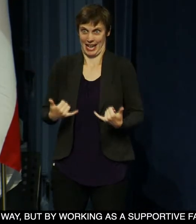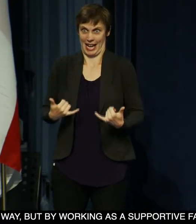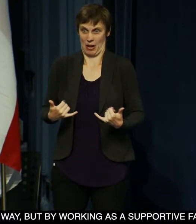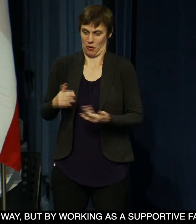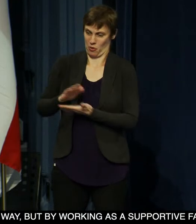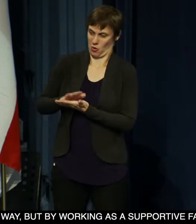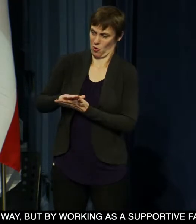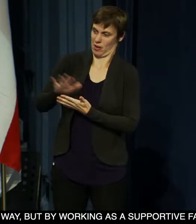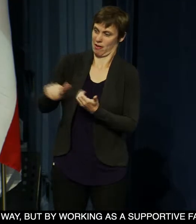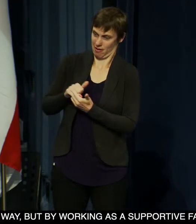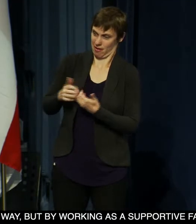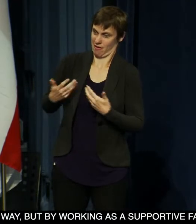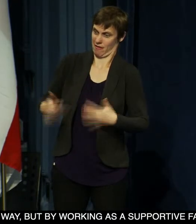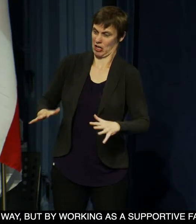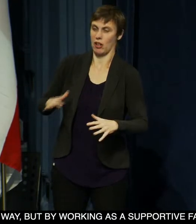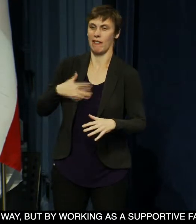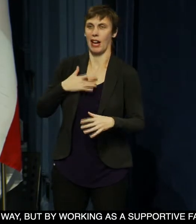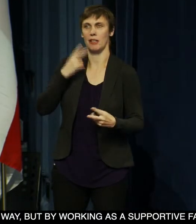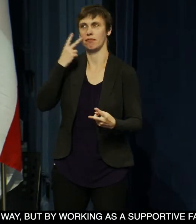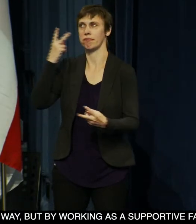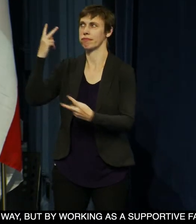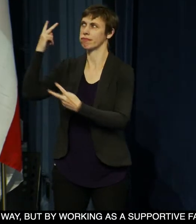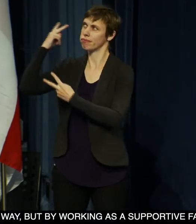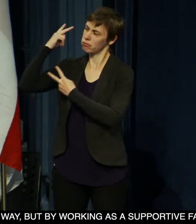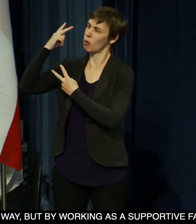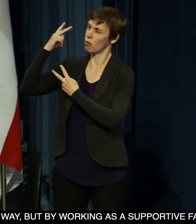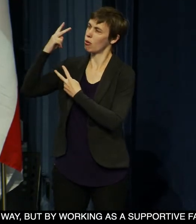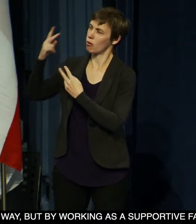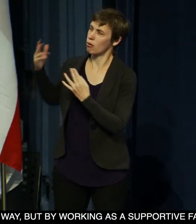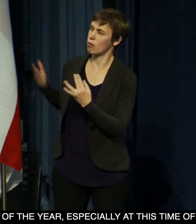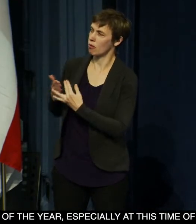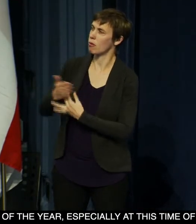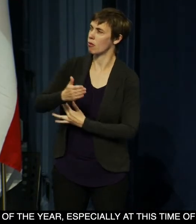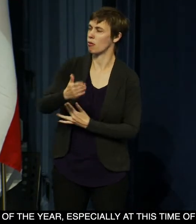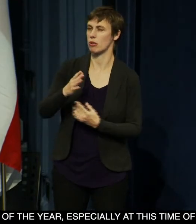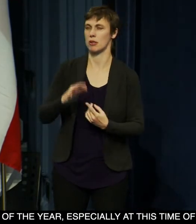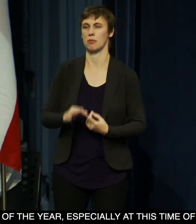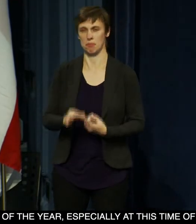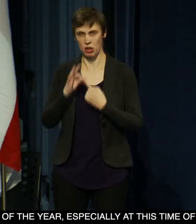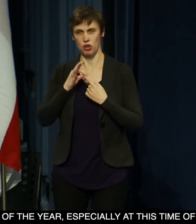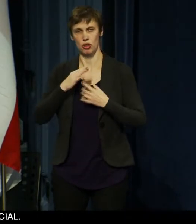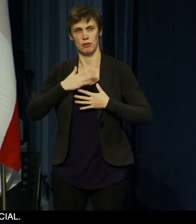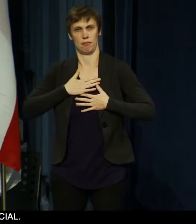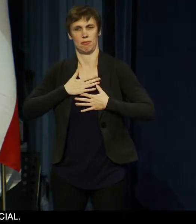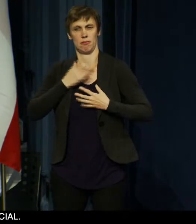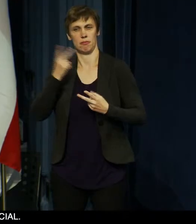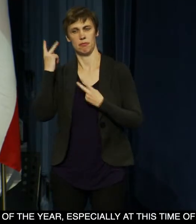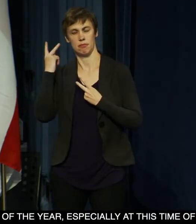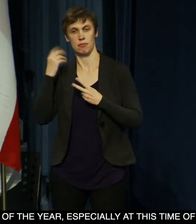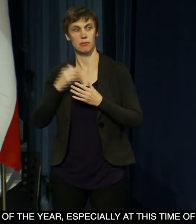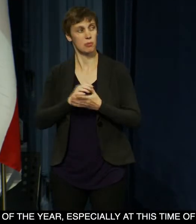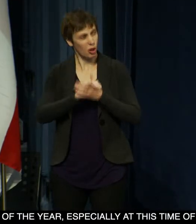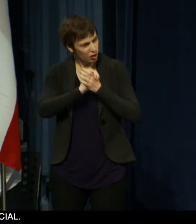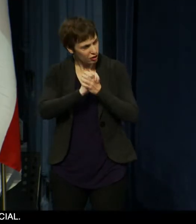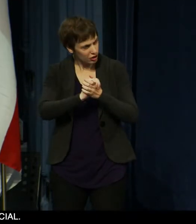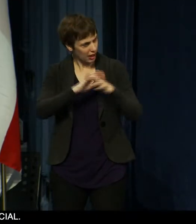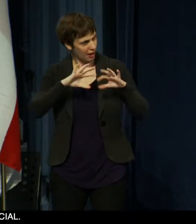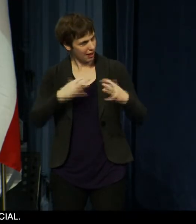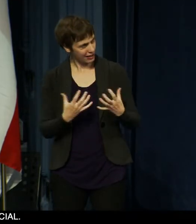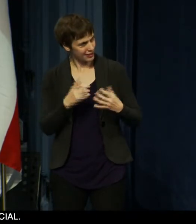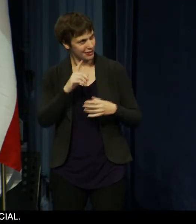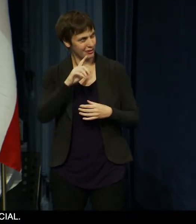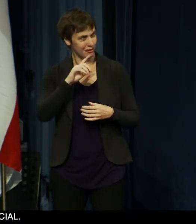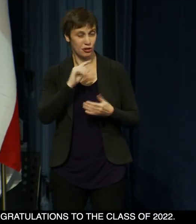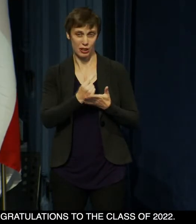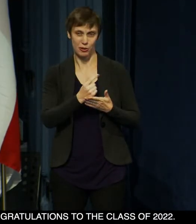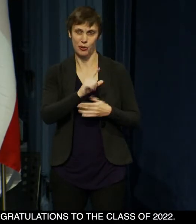much more special. Congratulations to the class of 2022. You've accomplished so much, and you should really be so proud